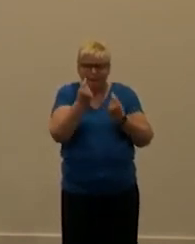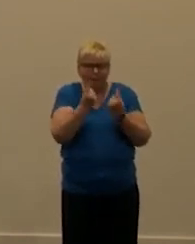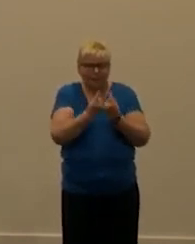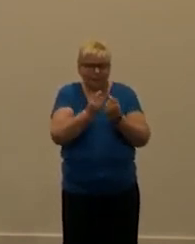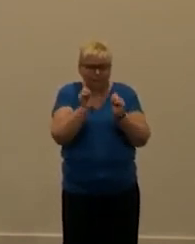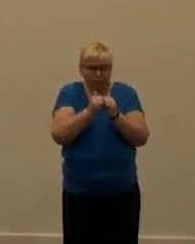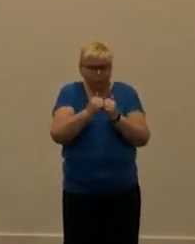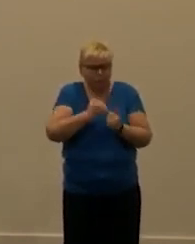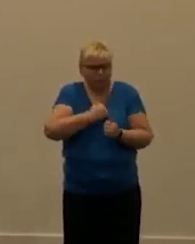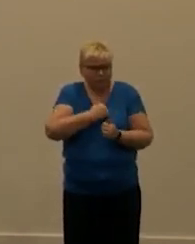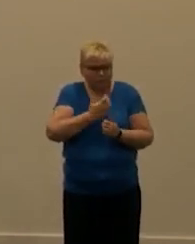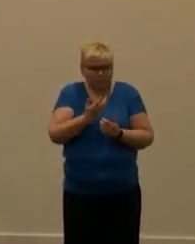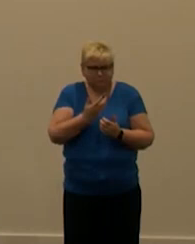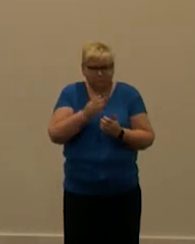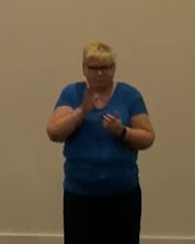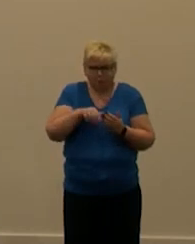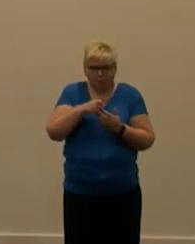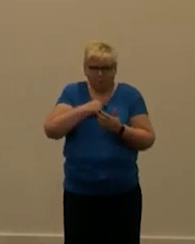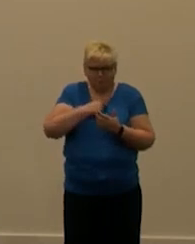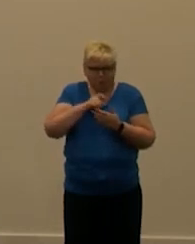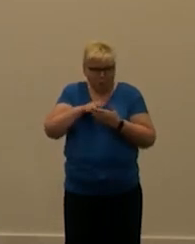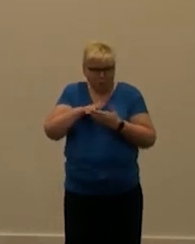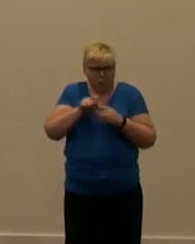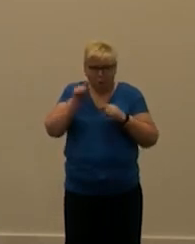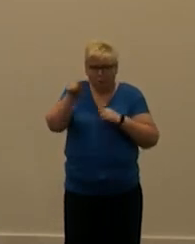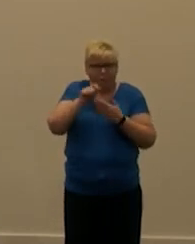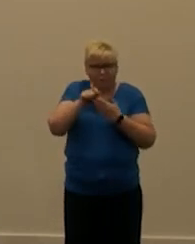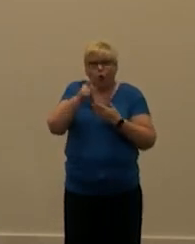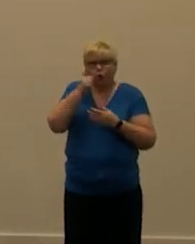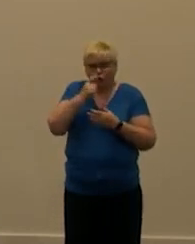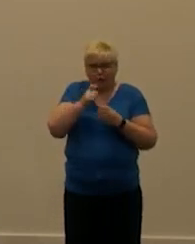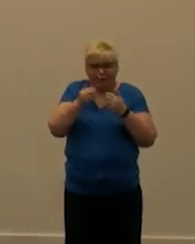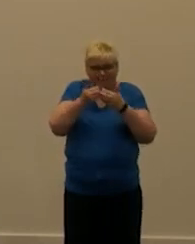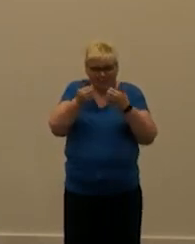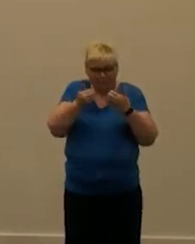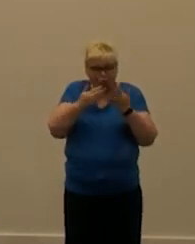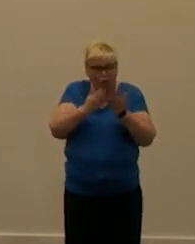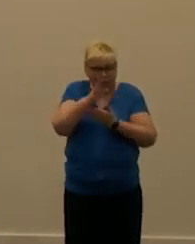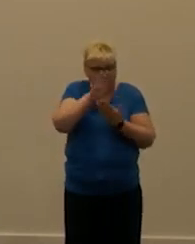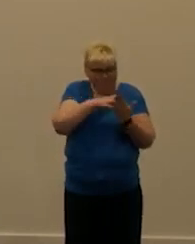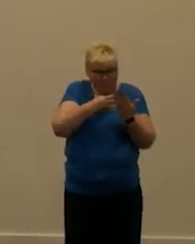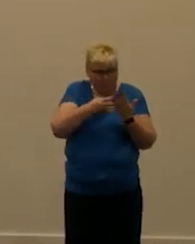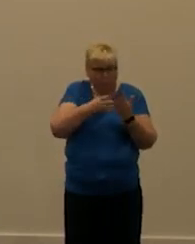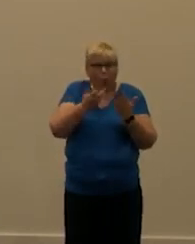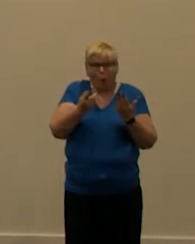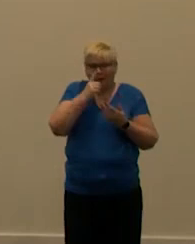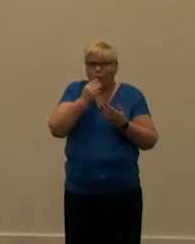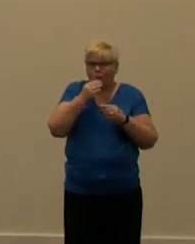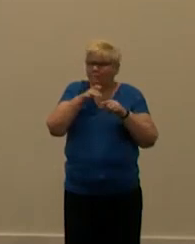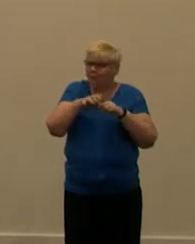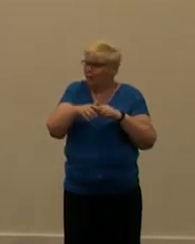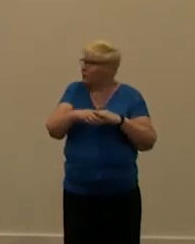virtual networks or branch offices from other. You can define this over the route tables, or you can use at the end firewalls if you